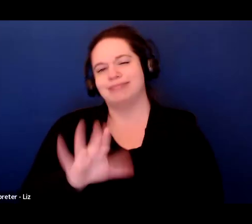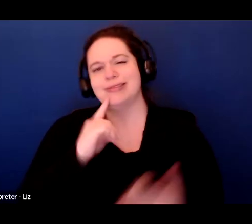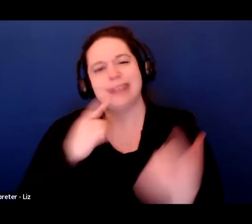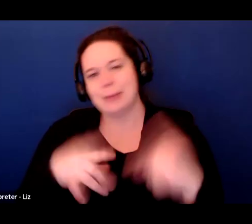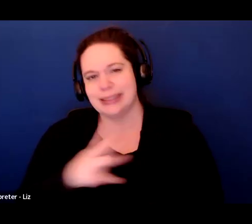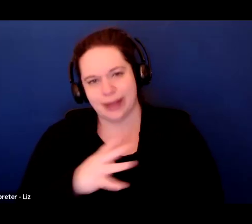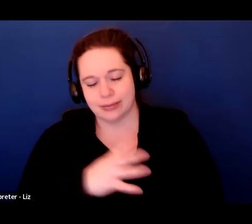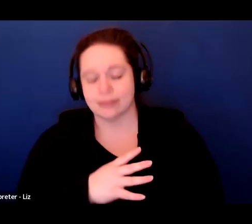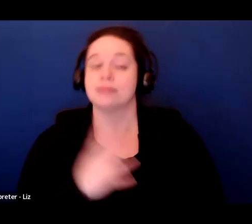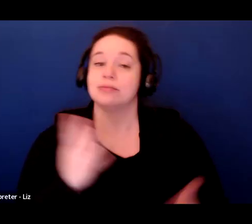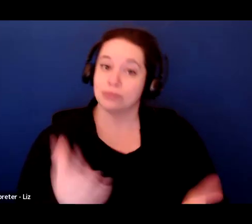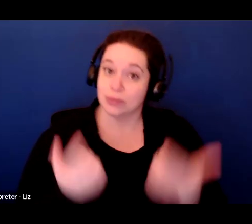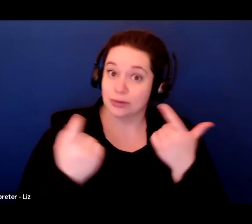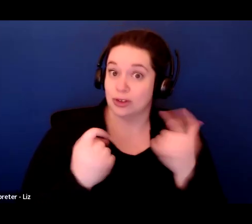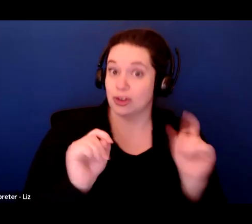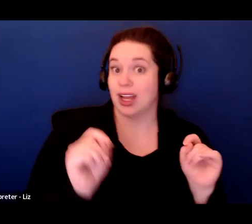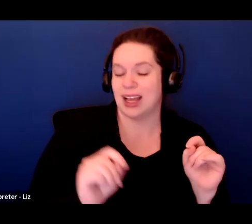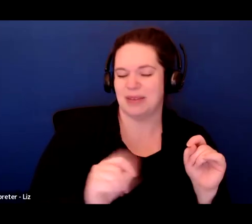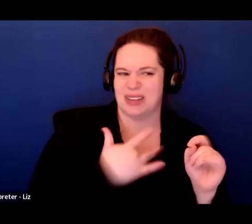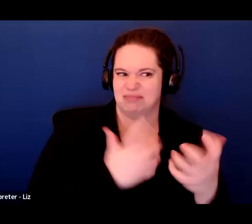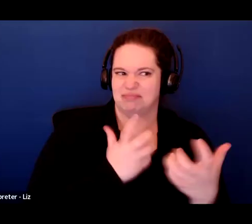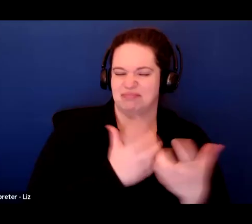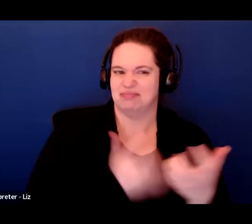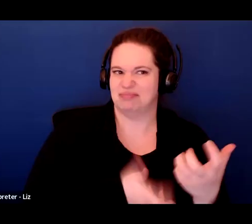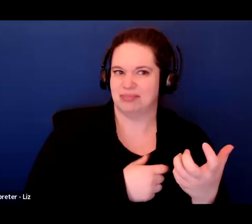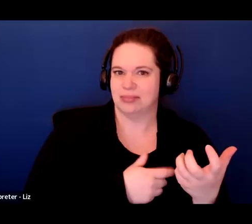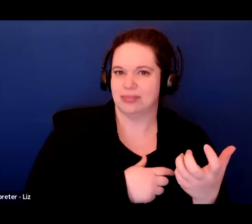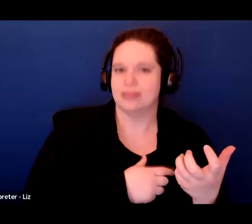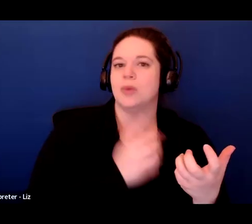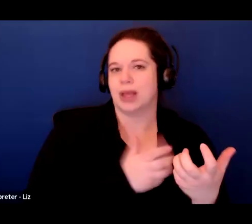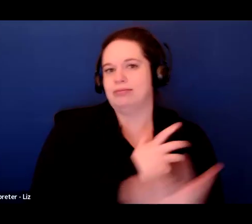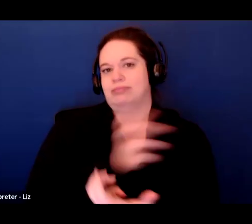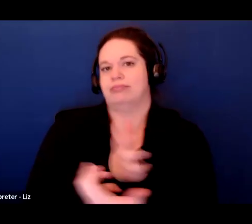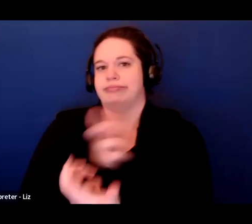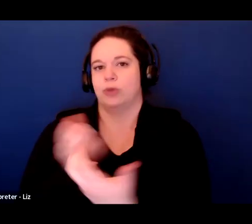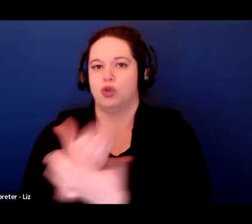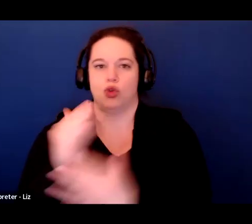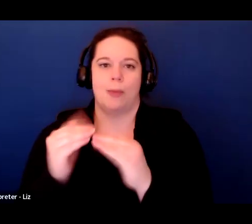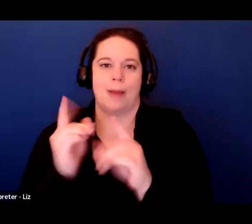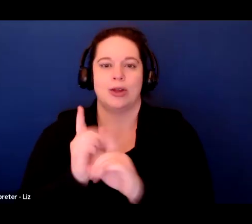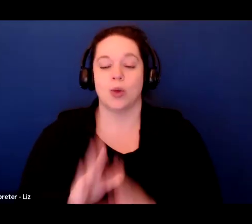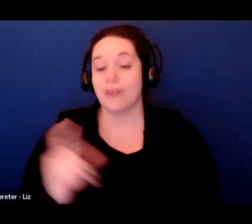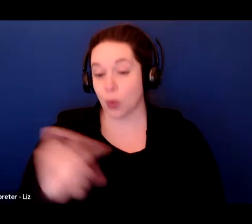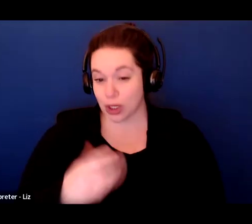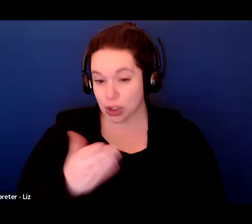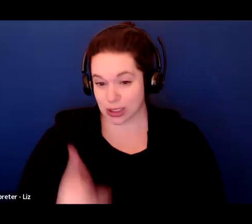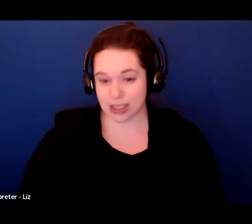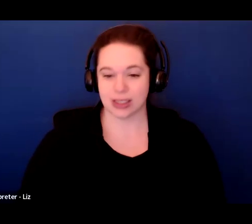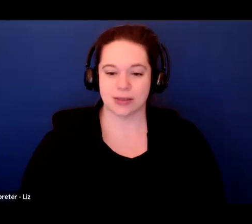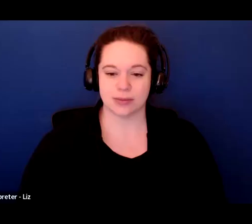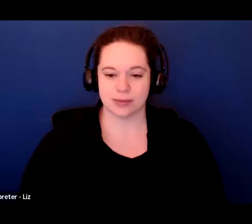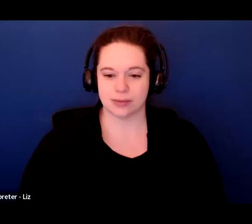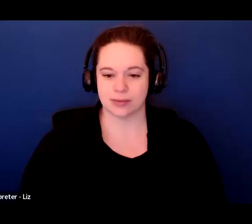go, but, just, know that you always have options. Okay, so we do have a question in here